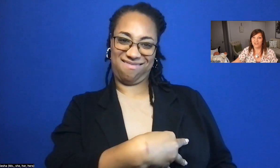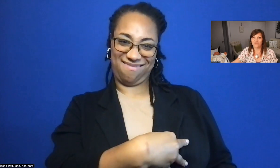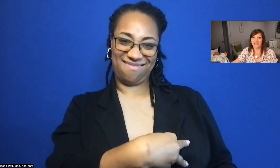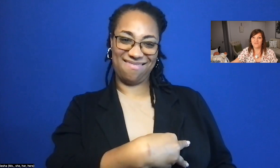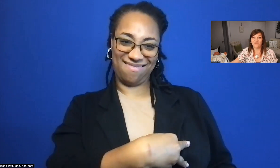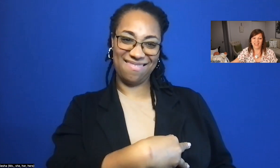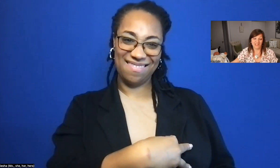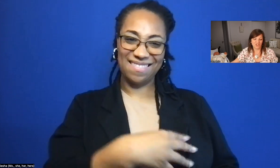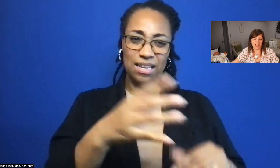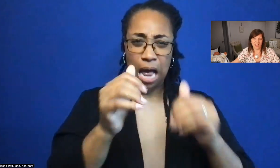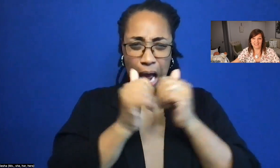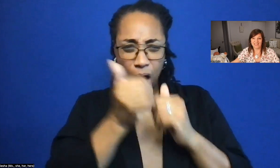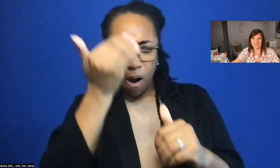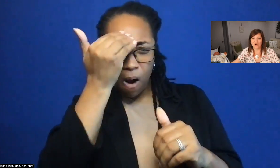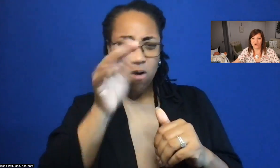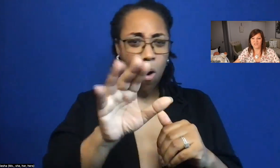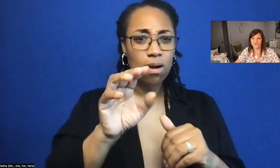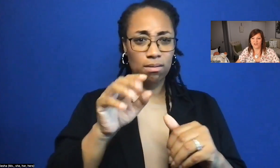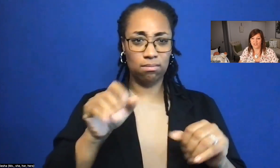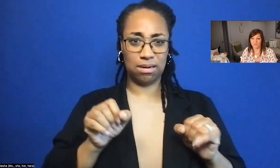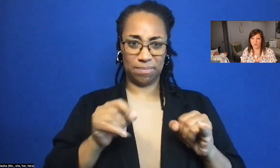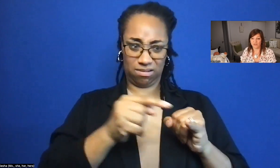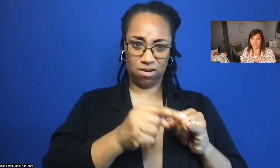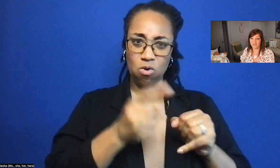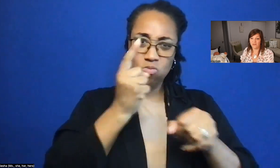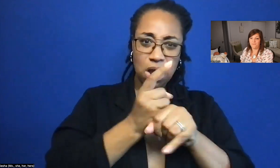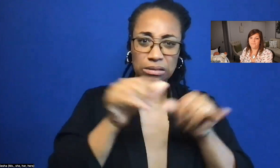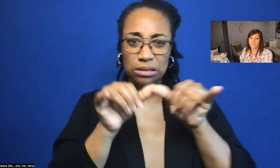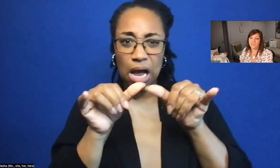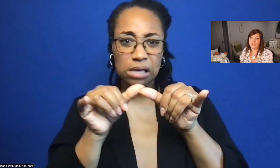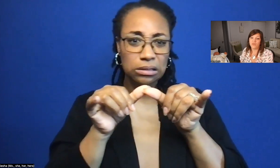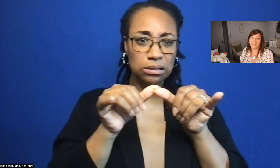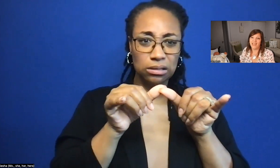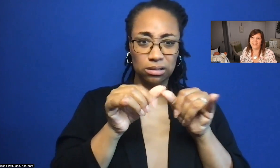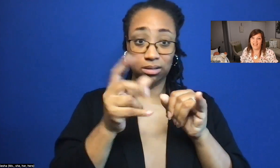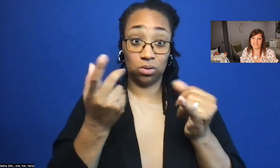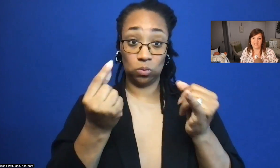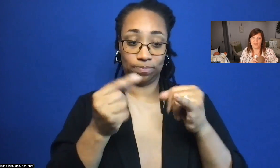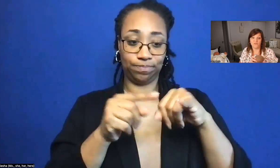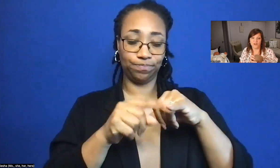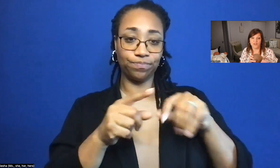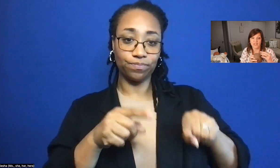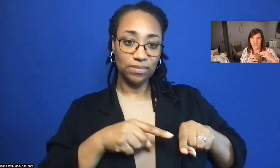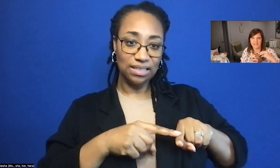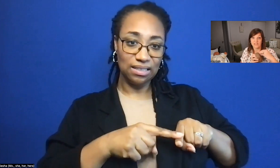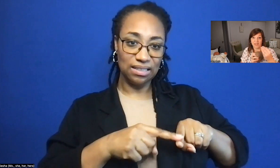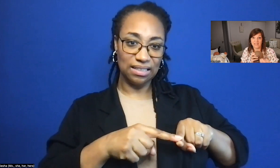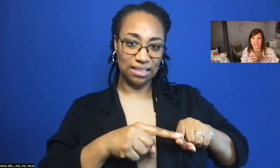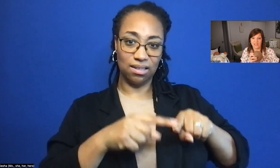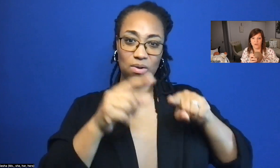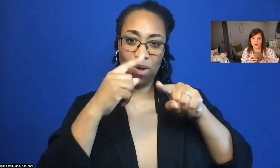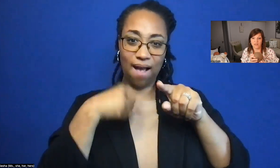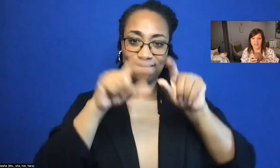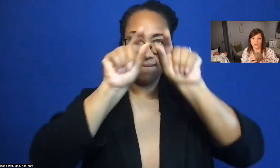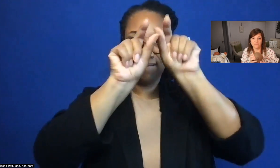the correct flange size is also very important. You can get an estimate for your size by taking